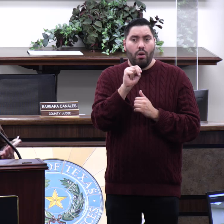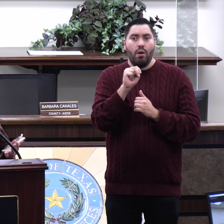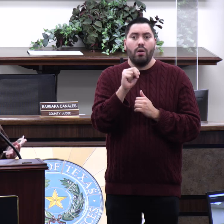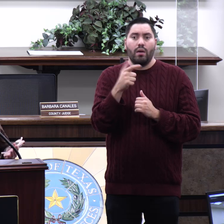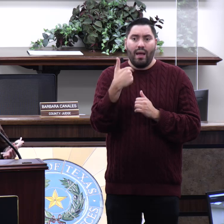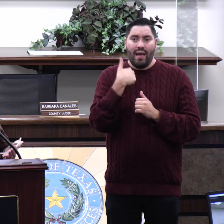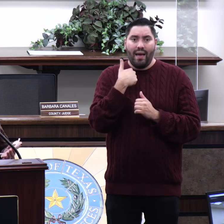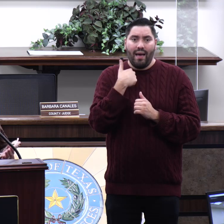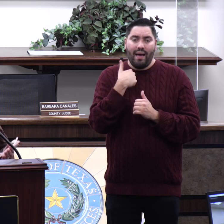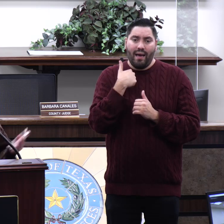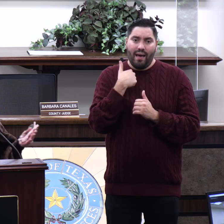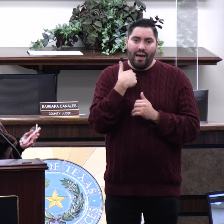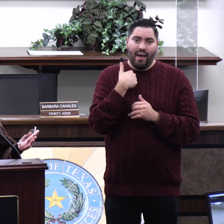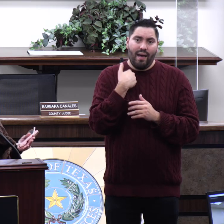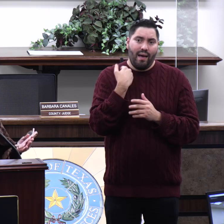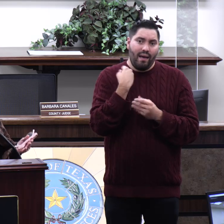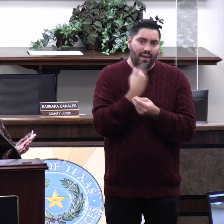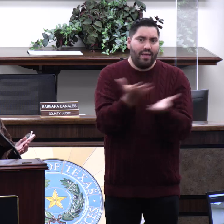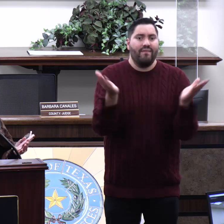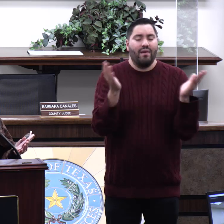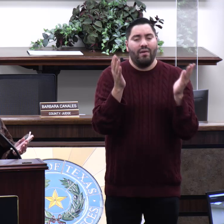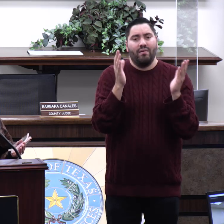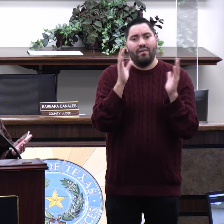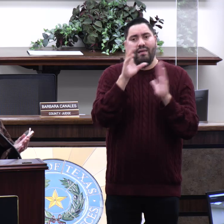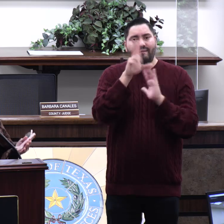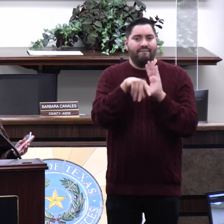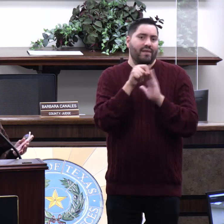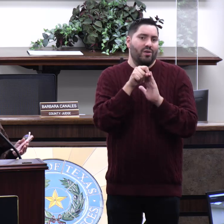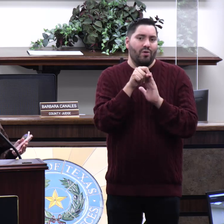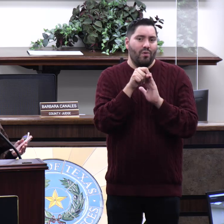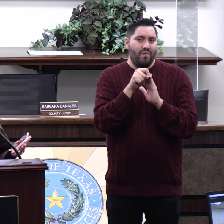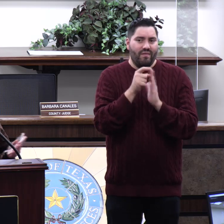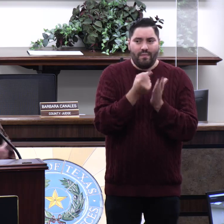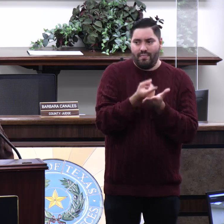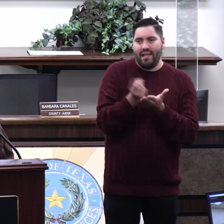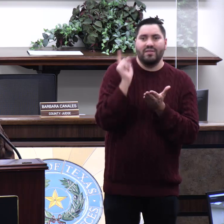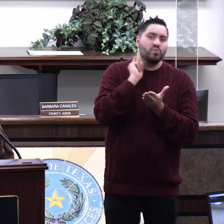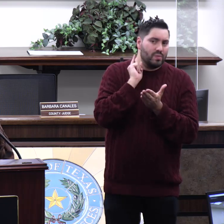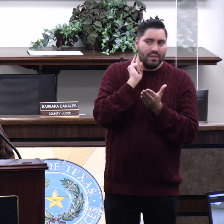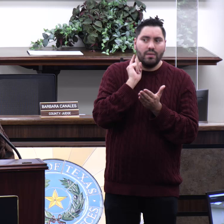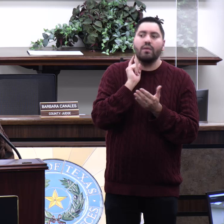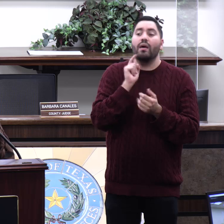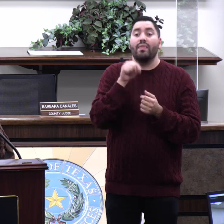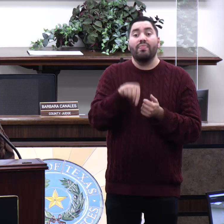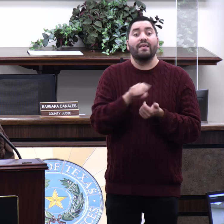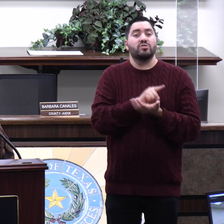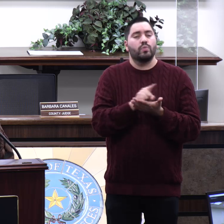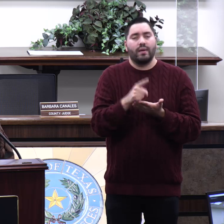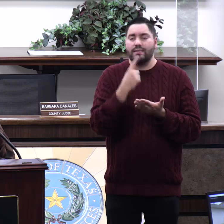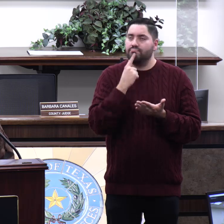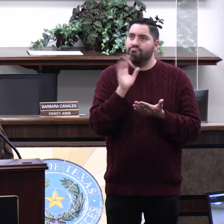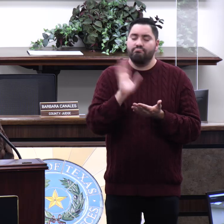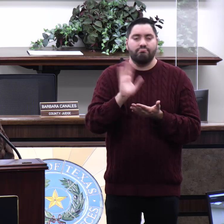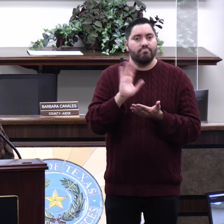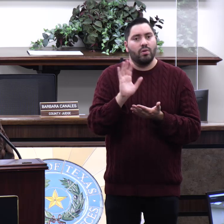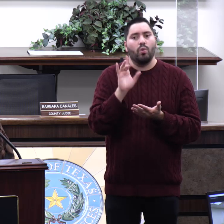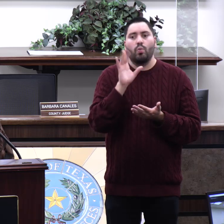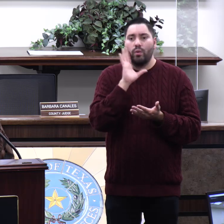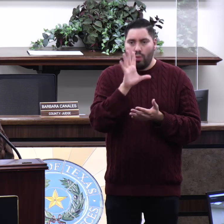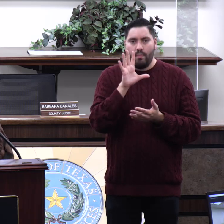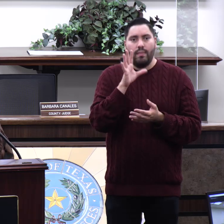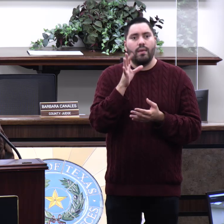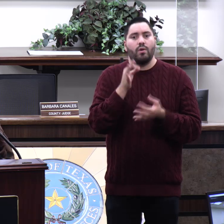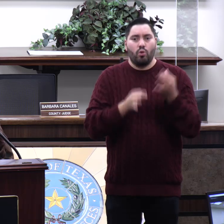a video. That was my version of the press conference from last week. And then this week, I said, no, we're going to be in court here